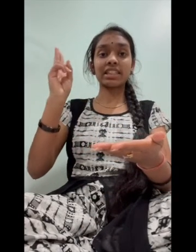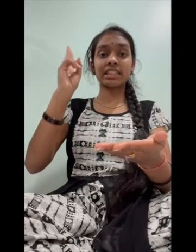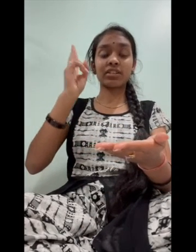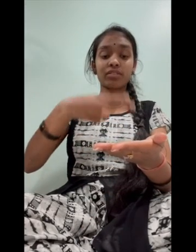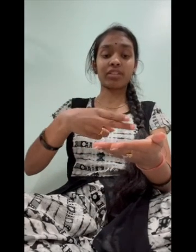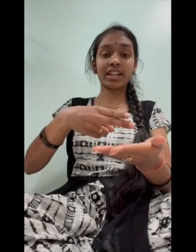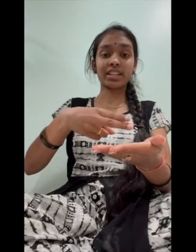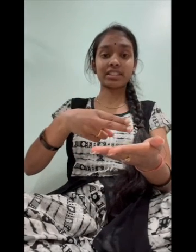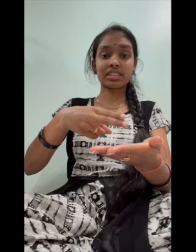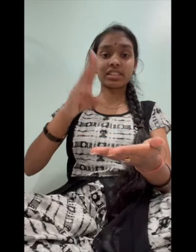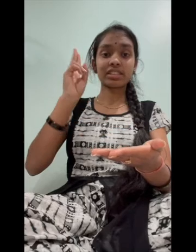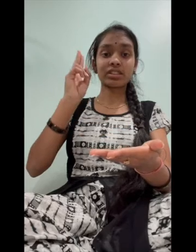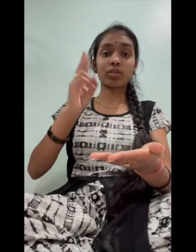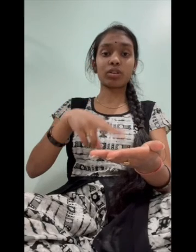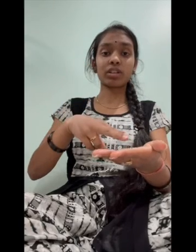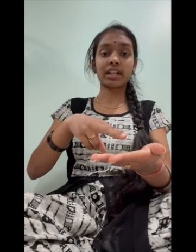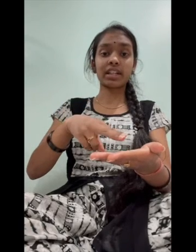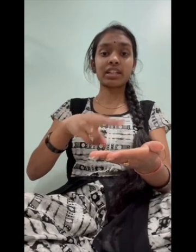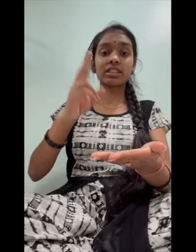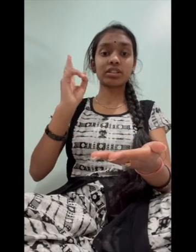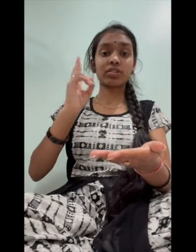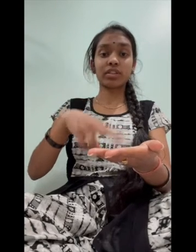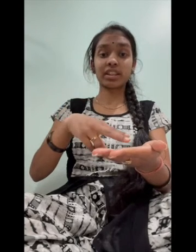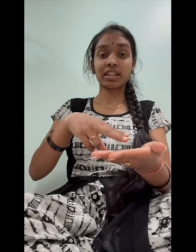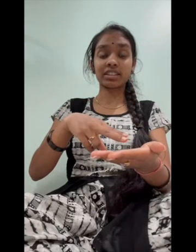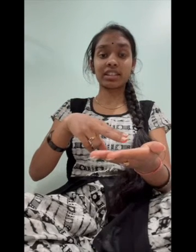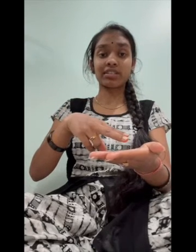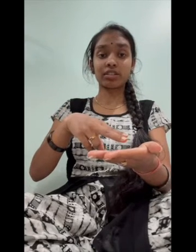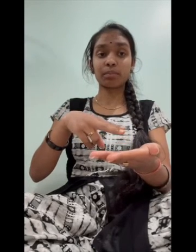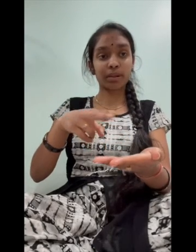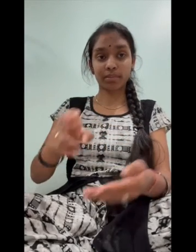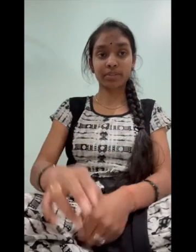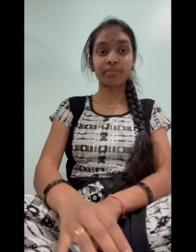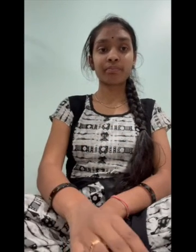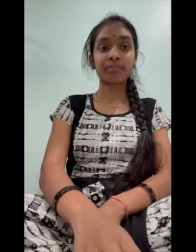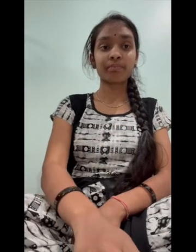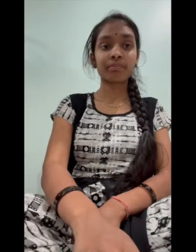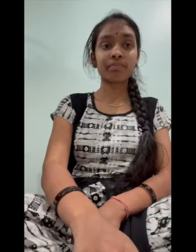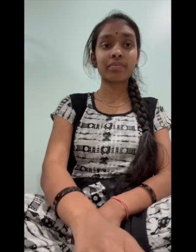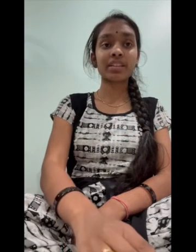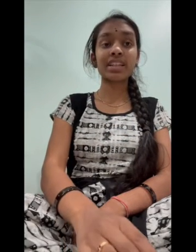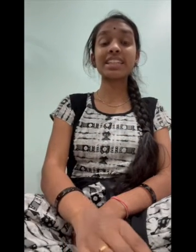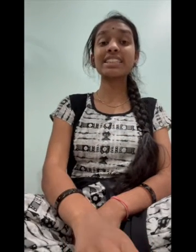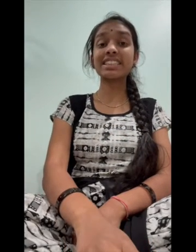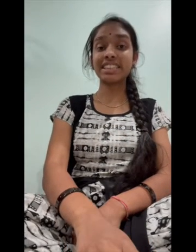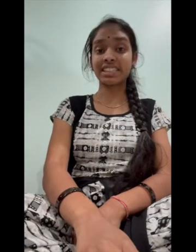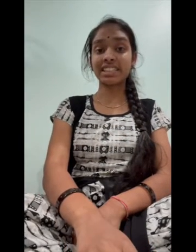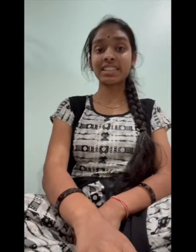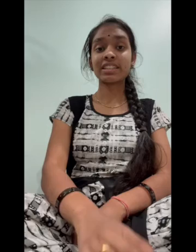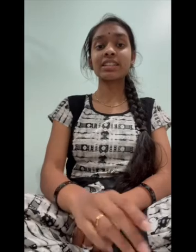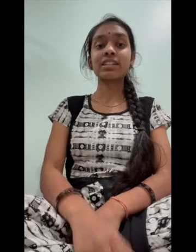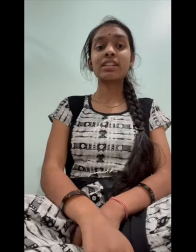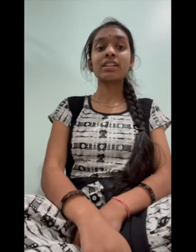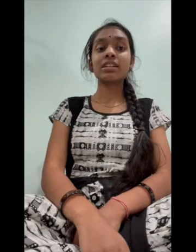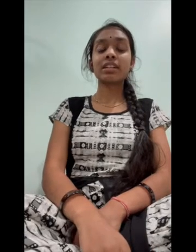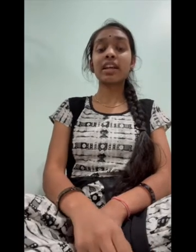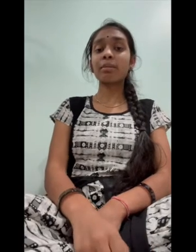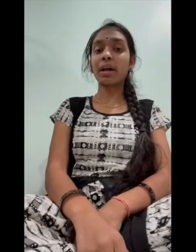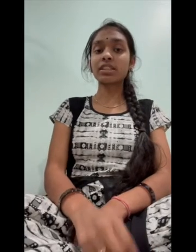then write it or look at it. So write things down on the paper. And sit. Getting back to